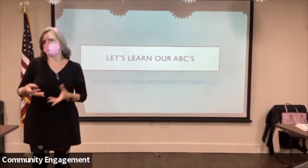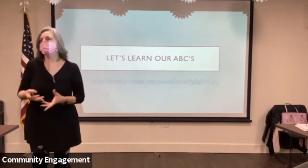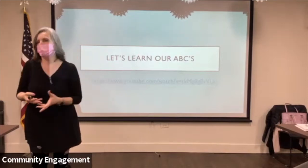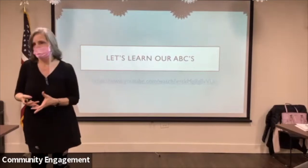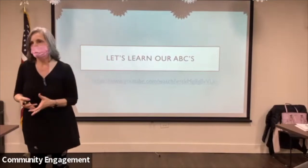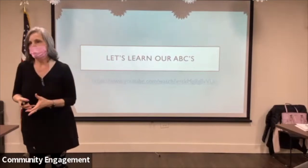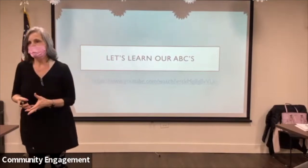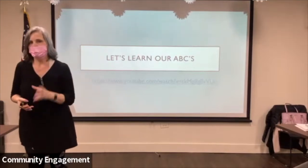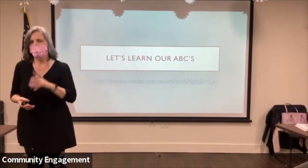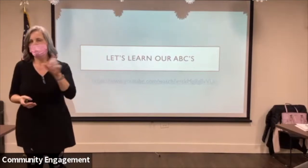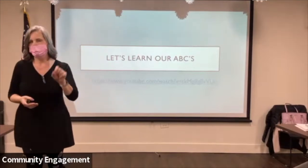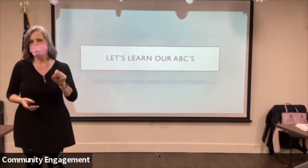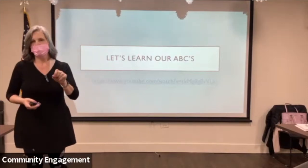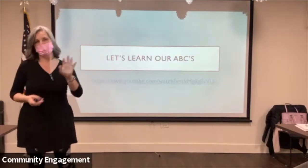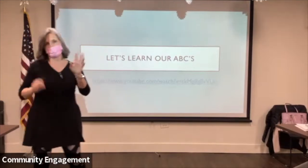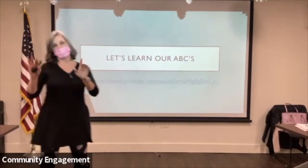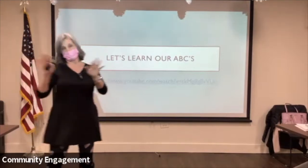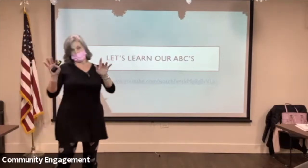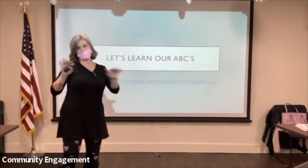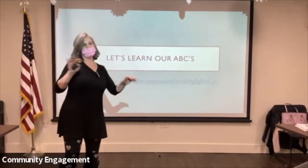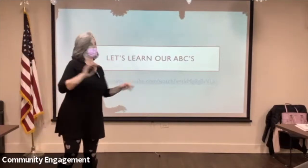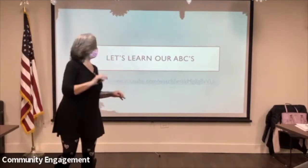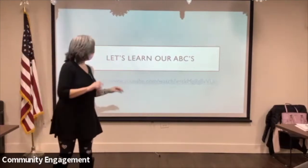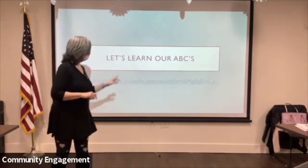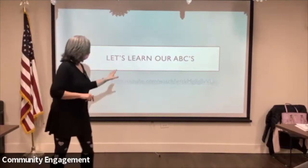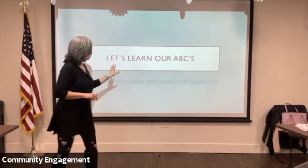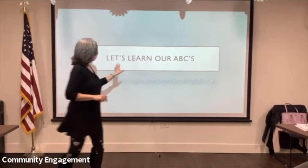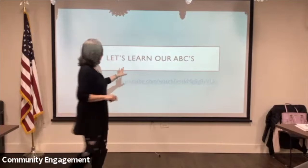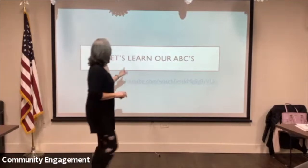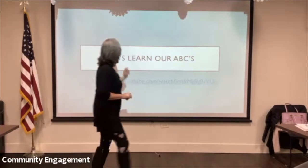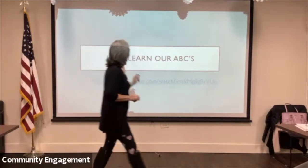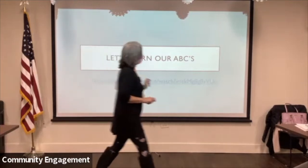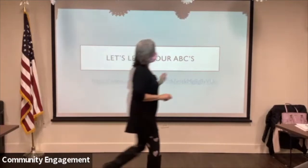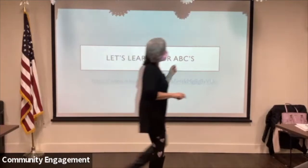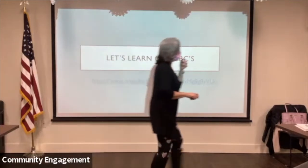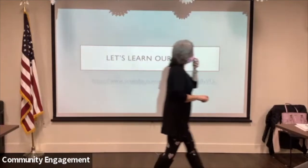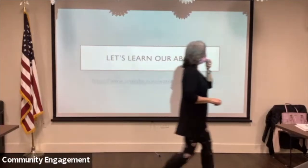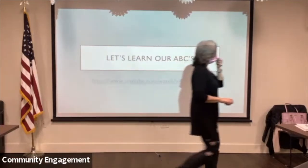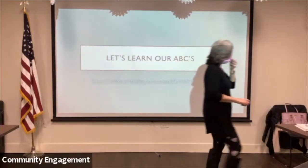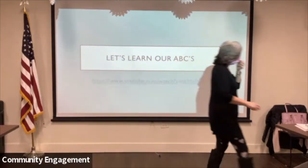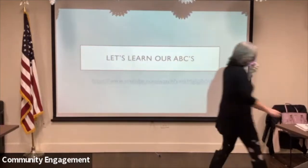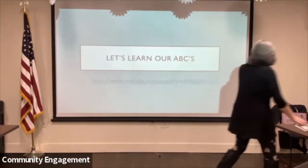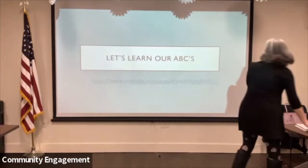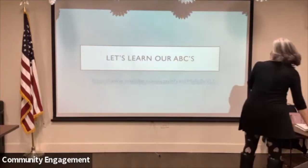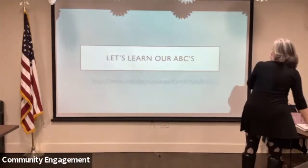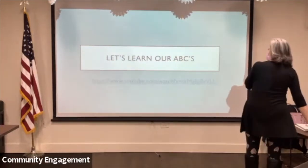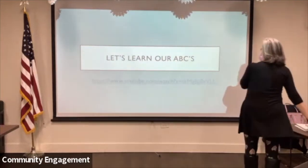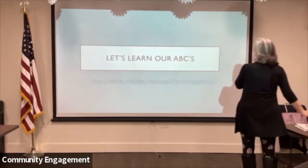structural parts of the language that'll help you learn, just like knowing which hand to sign with. So if we can click on this little YouTube video, it's one of my